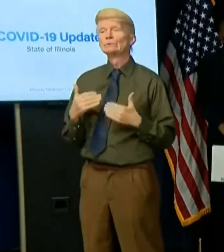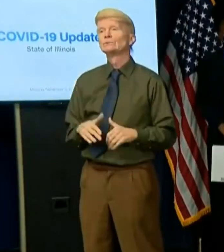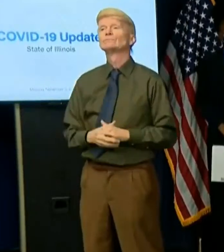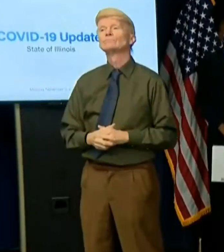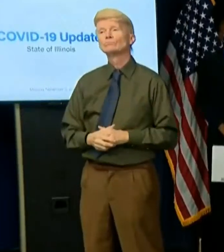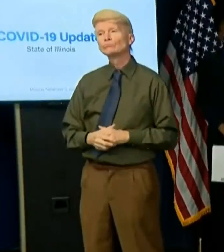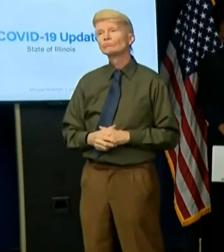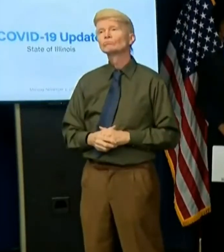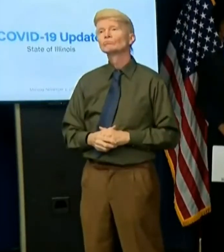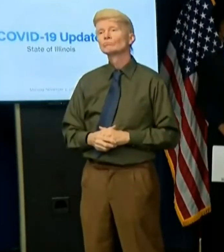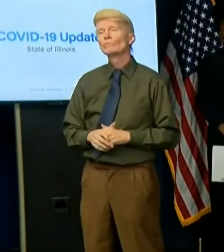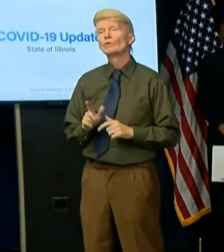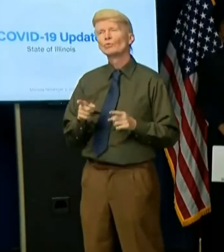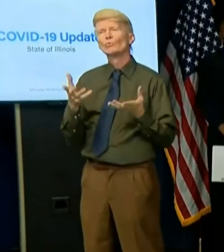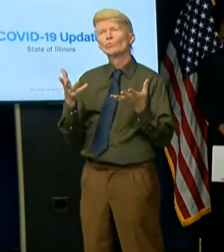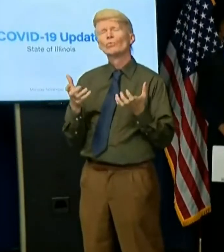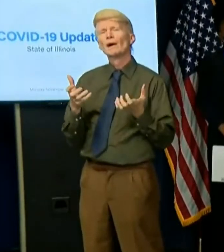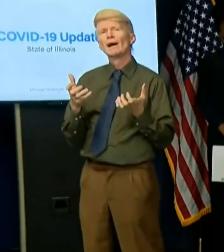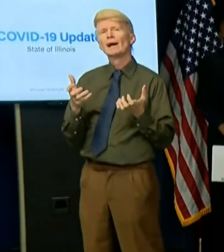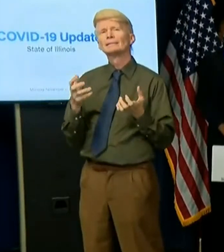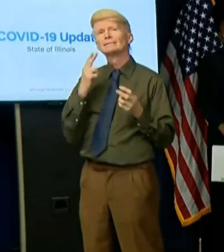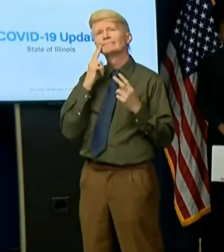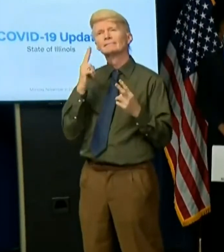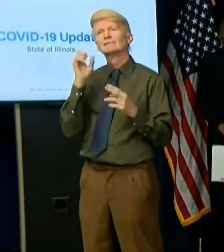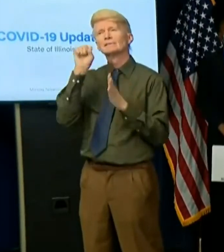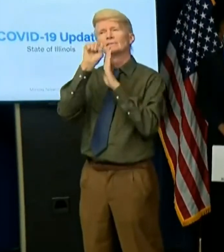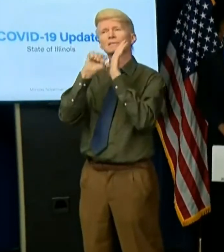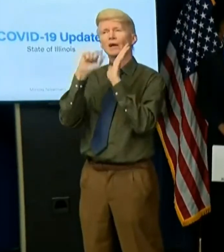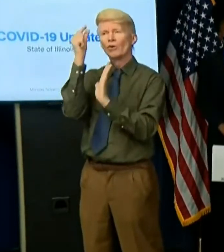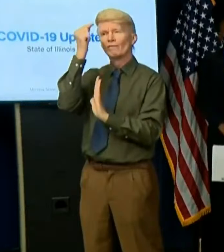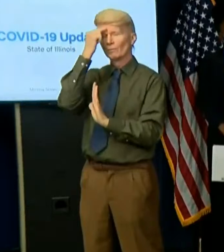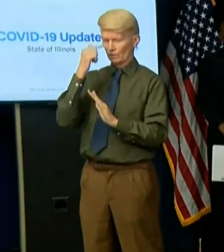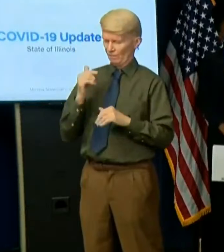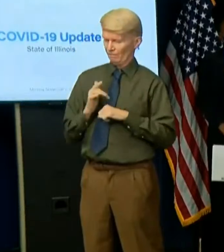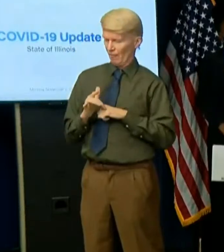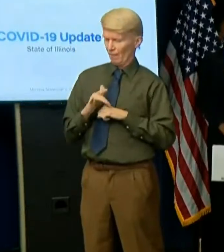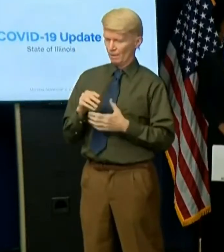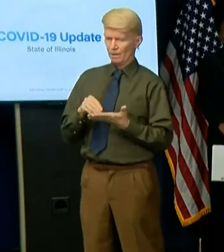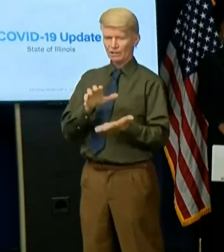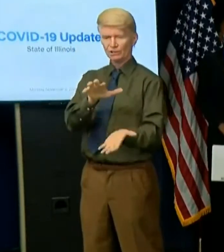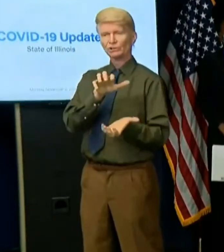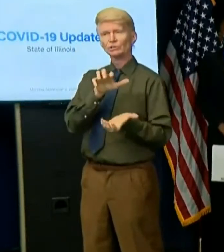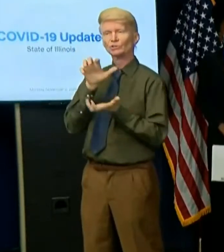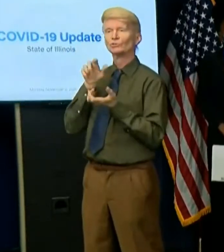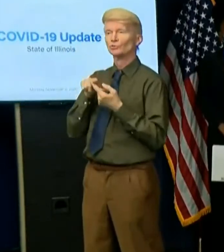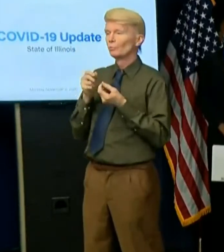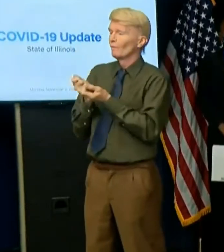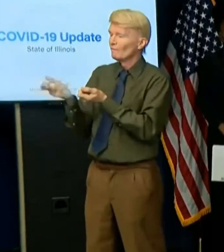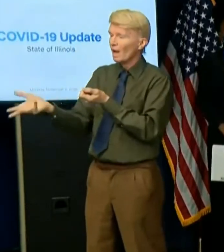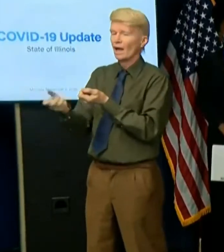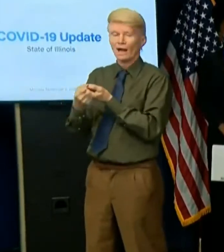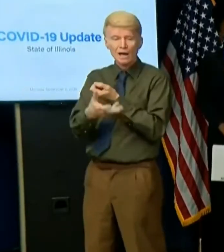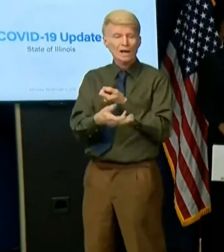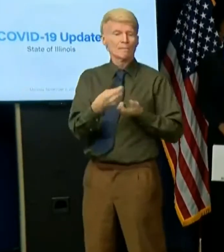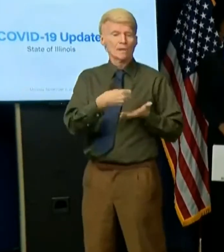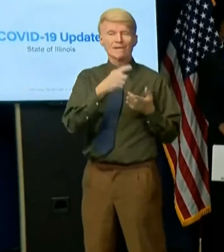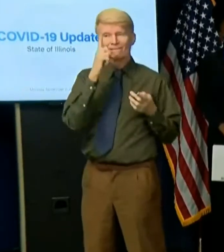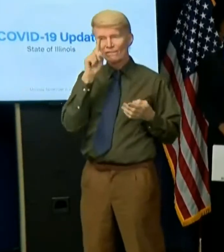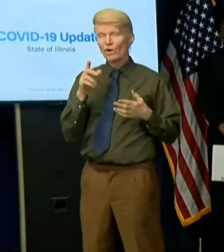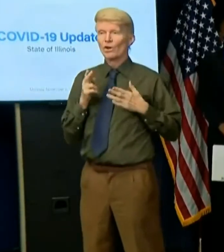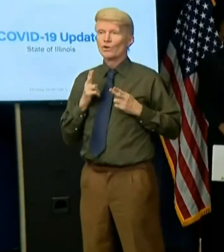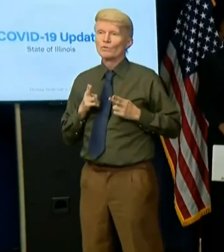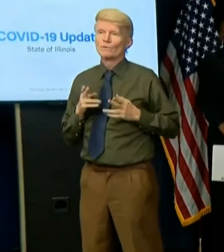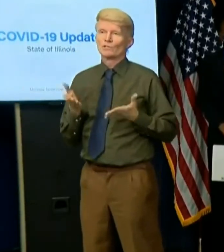is exactly a moment when you want your state government to have resources in order to provide human services for people and